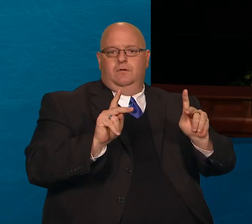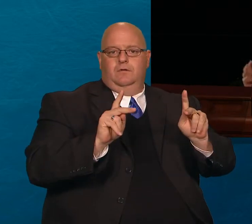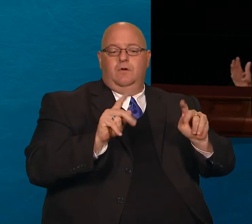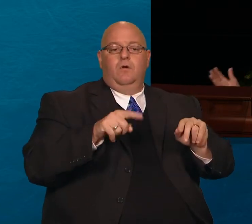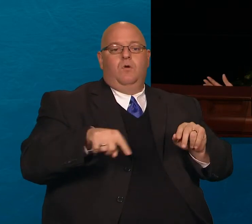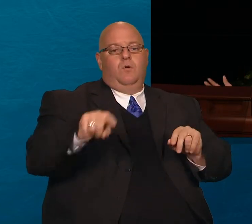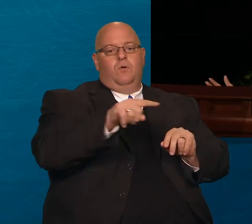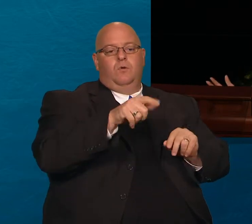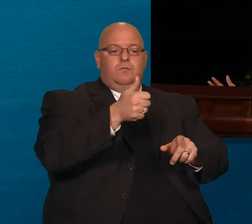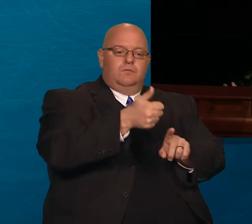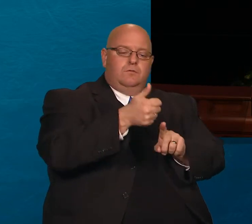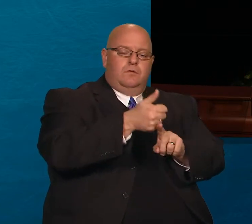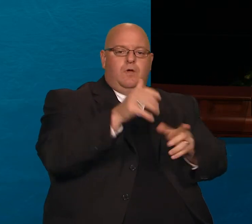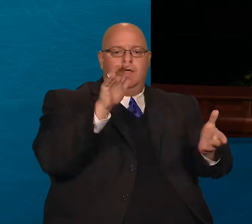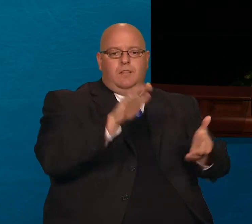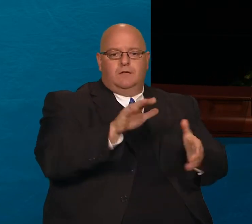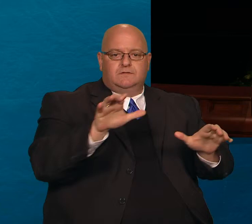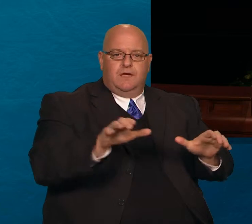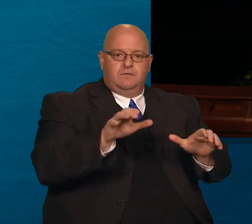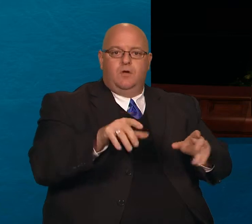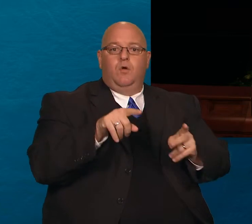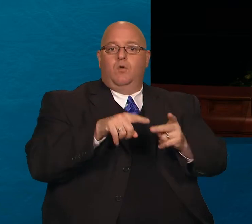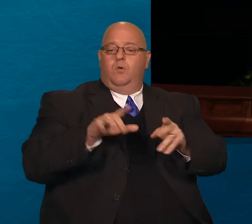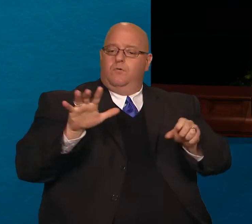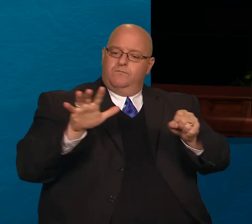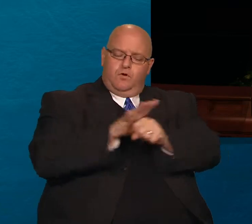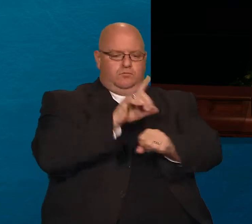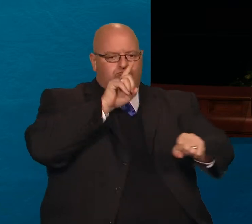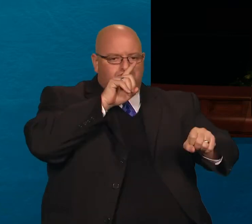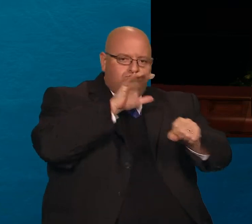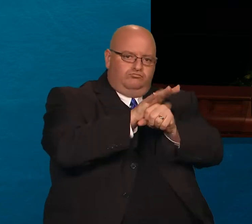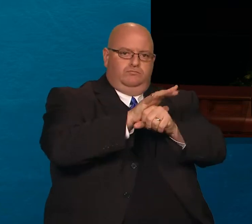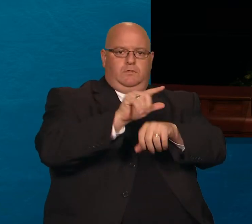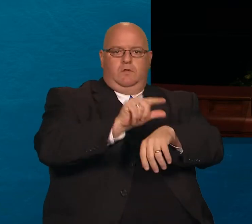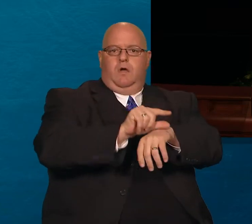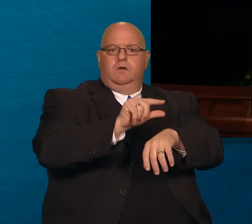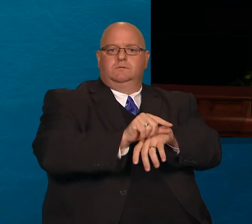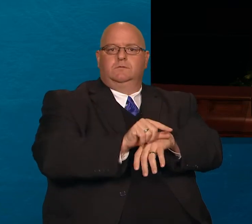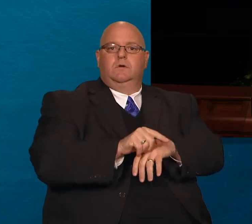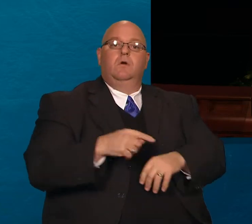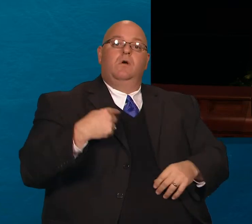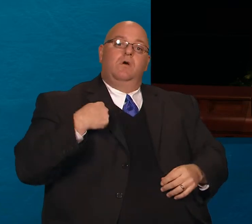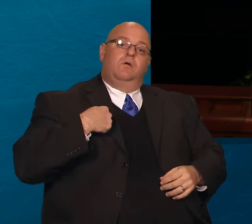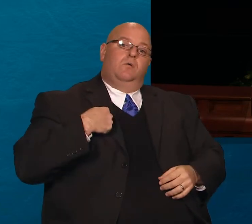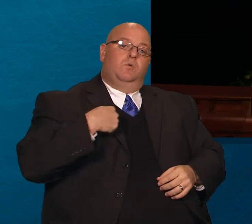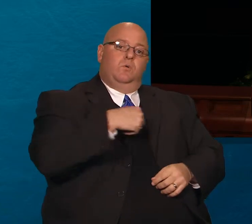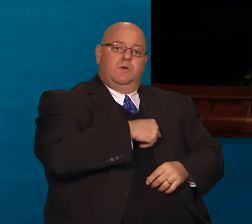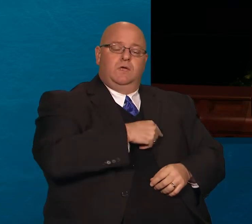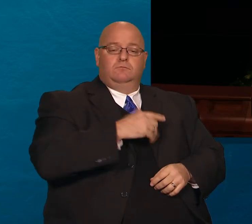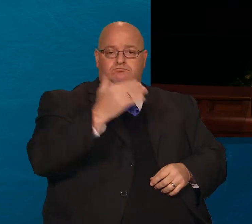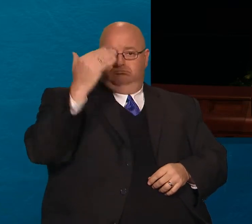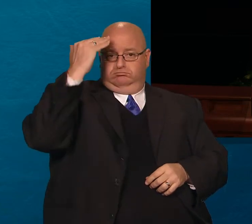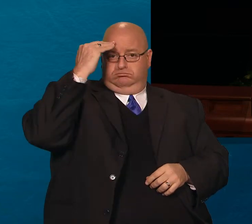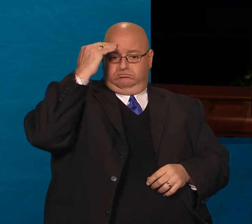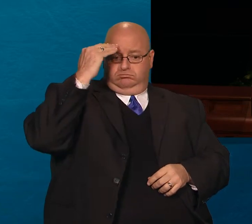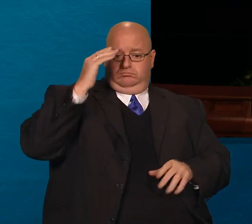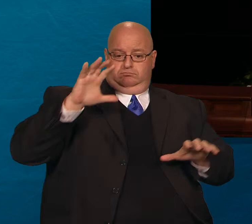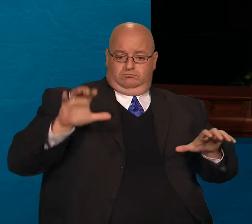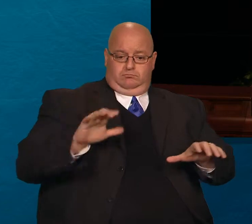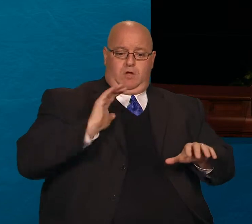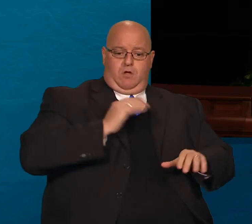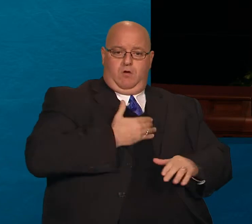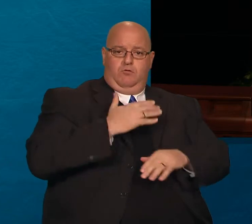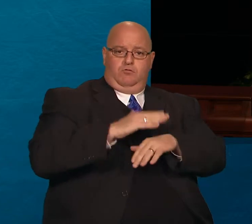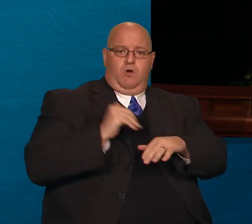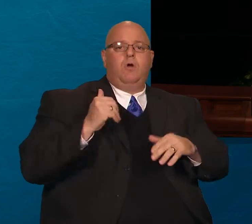those who are less active, as well as those who are fully committed. If we are conscientious in our calling,